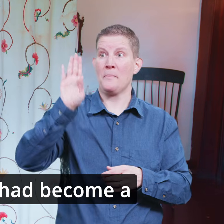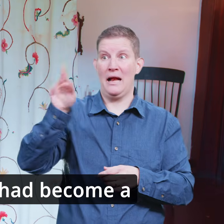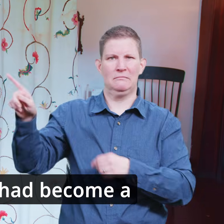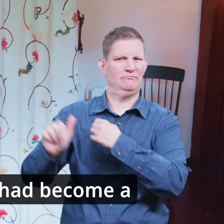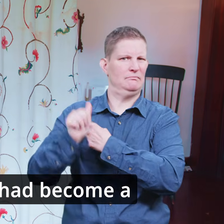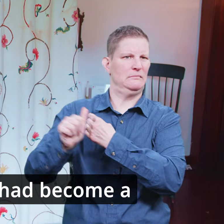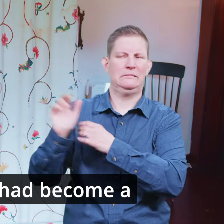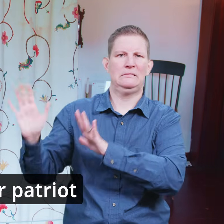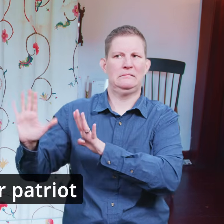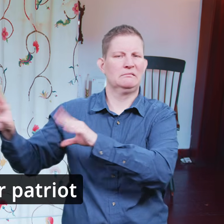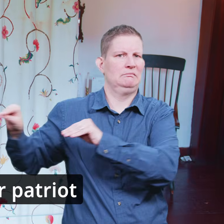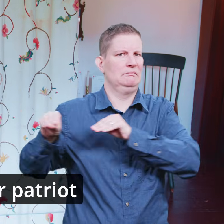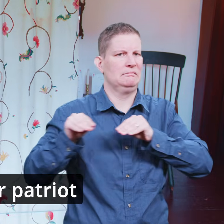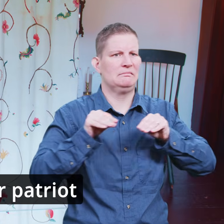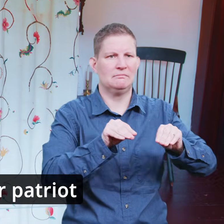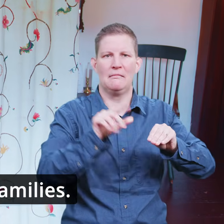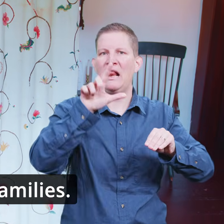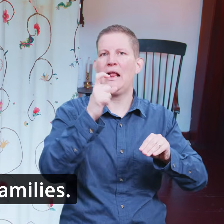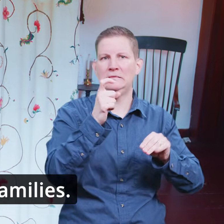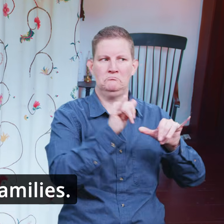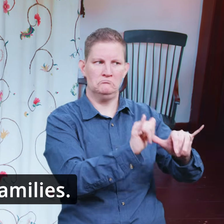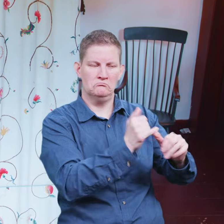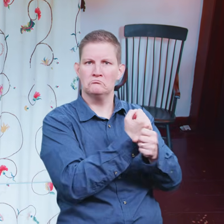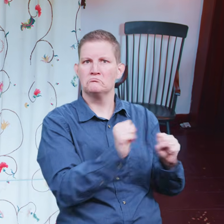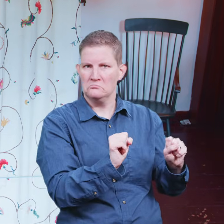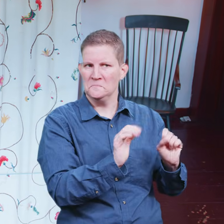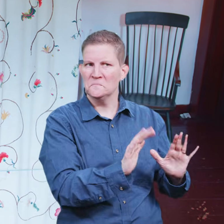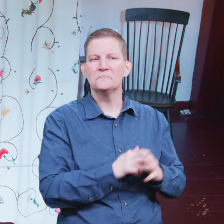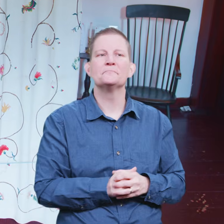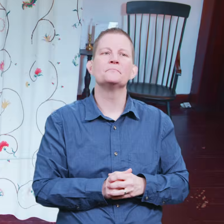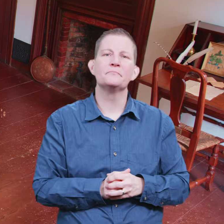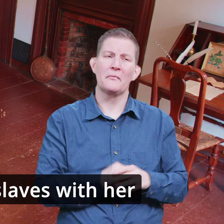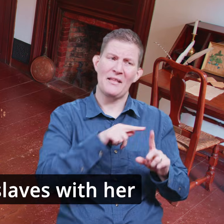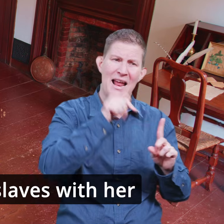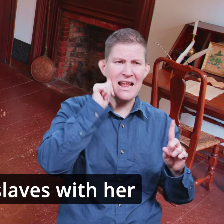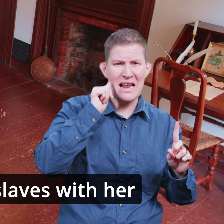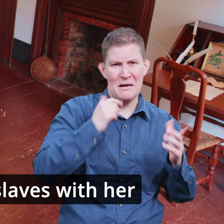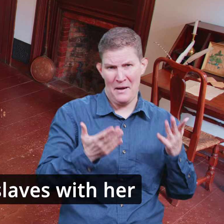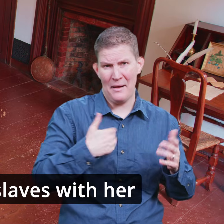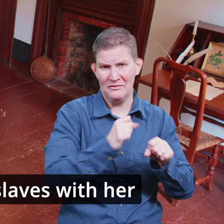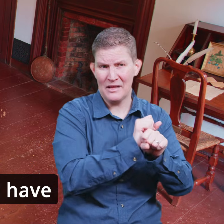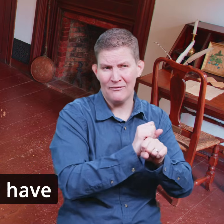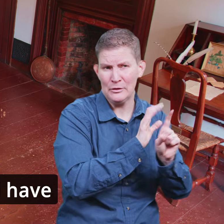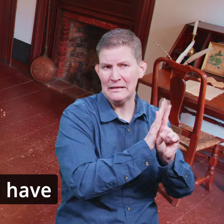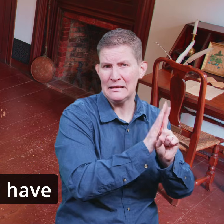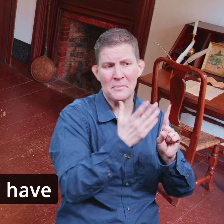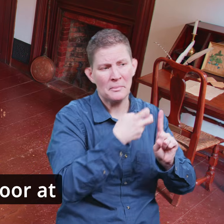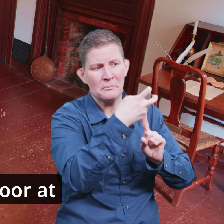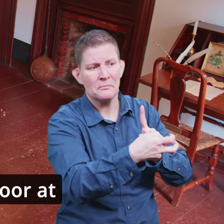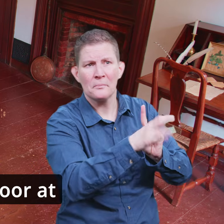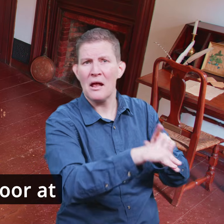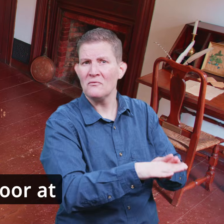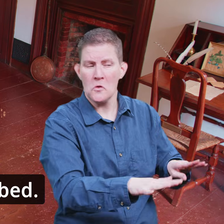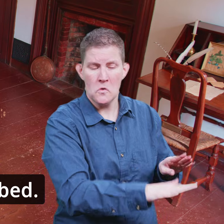reasons because Boston had become a dangerous place for Patriot leaders and their families. Lydia may have brought slaves with her, who likely would have